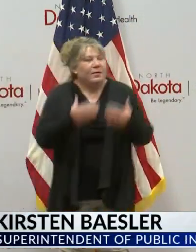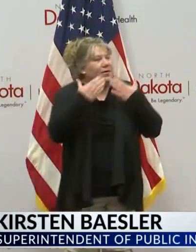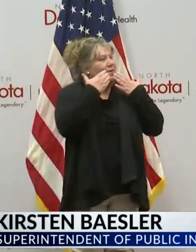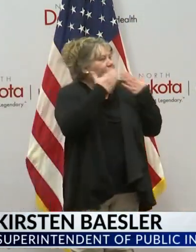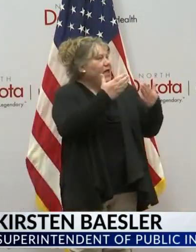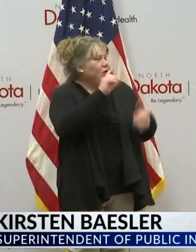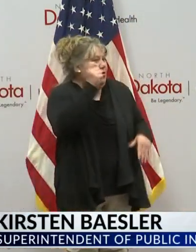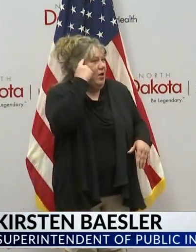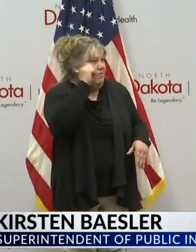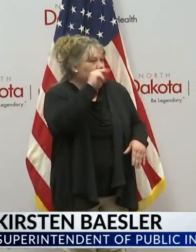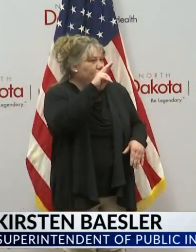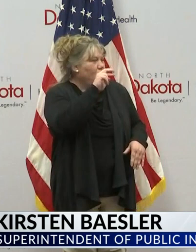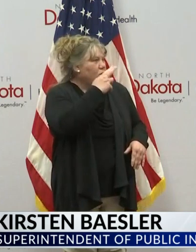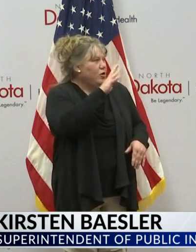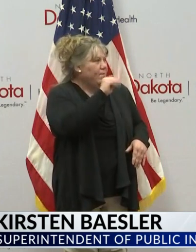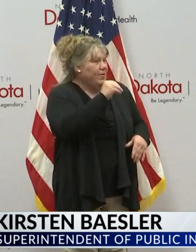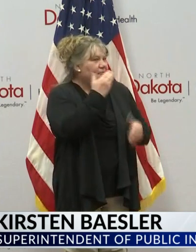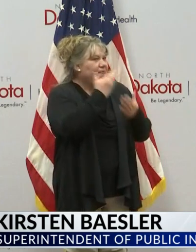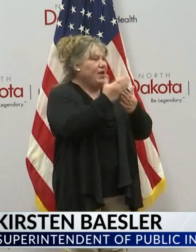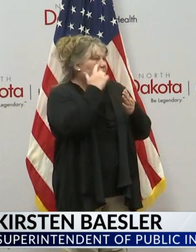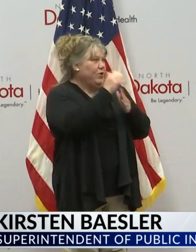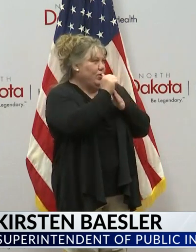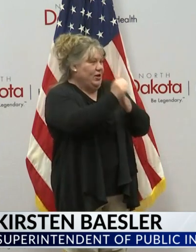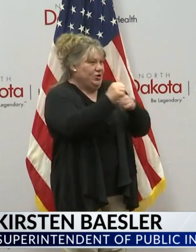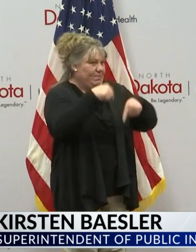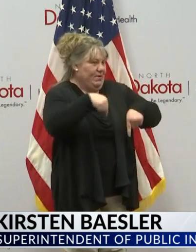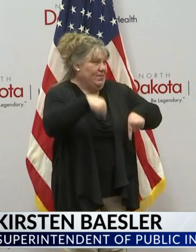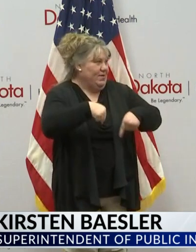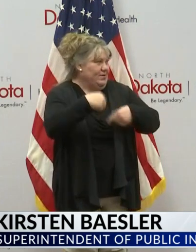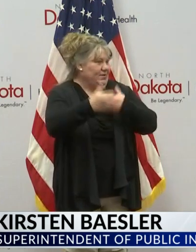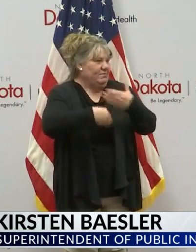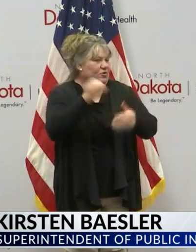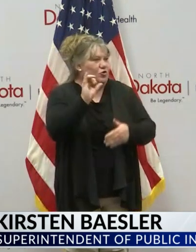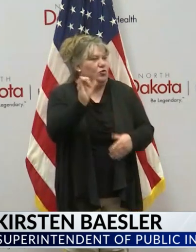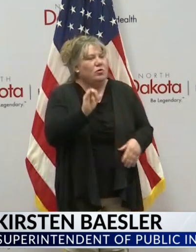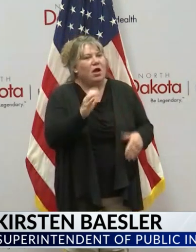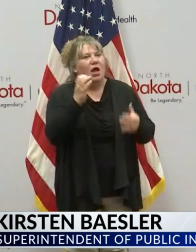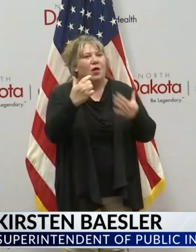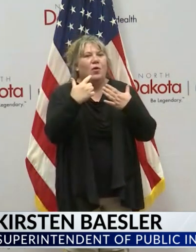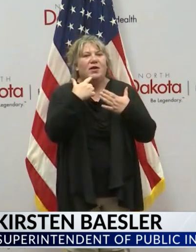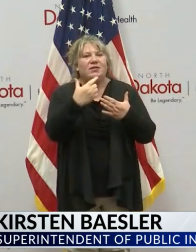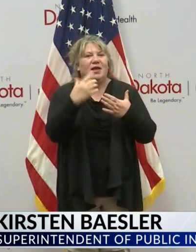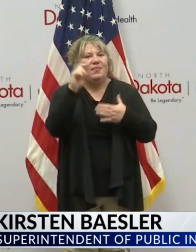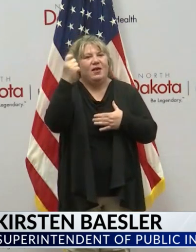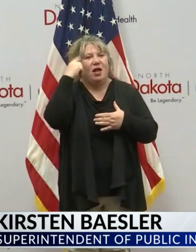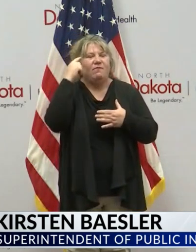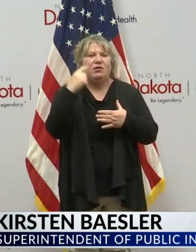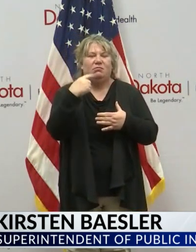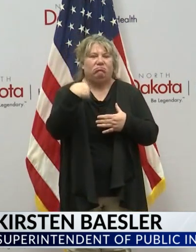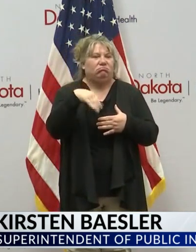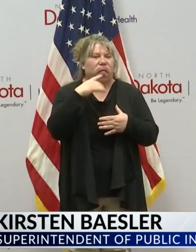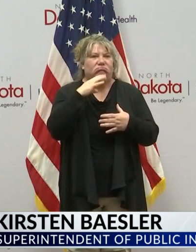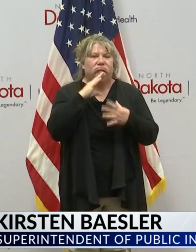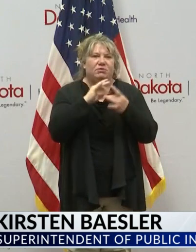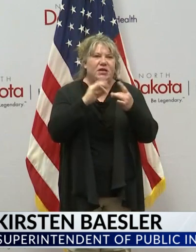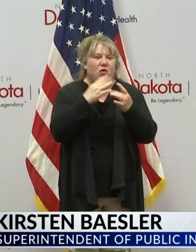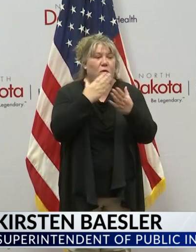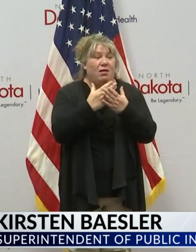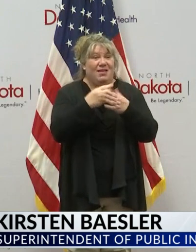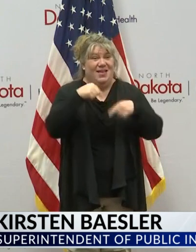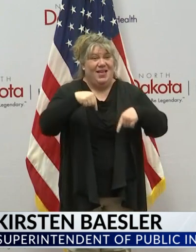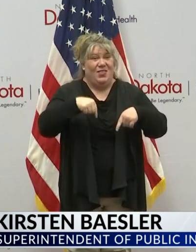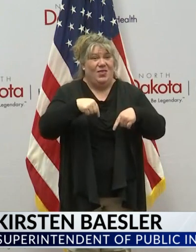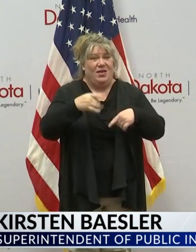Thank you, Governor Burgum, and thank you for your leadership in this as well. I just want to say, the governor said it well, but this pandemic